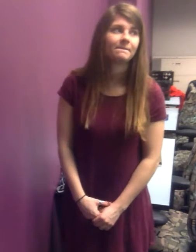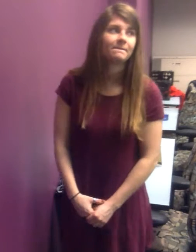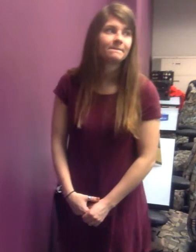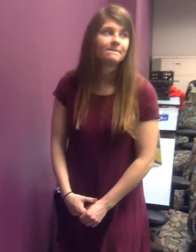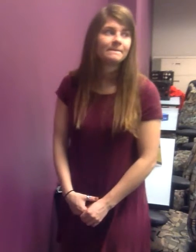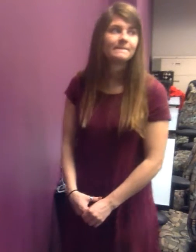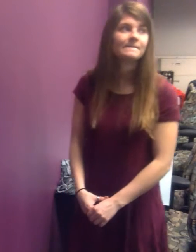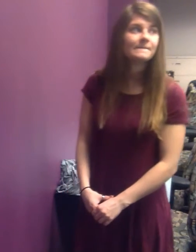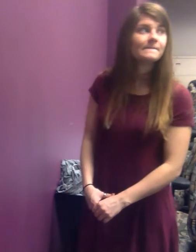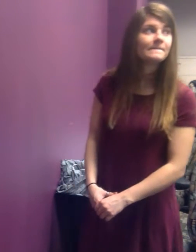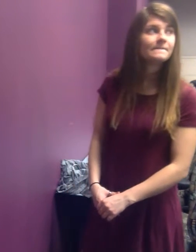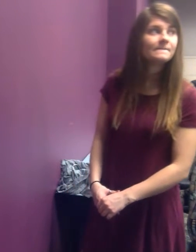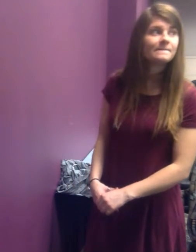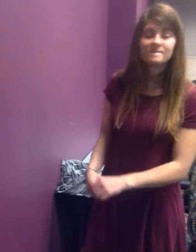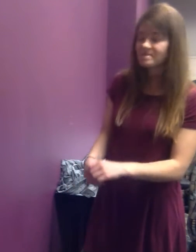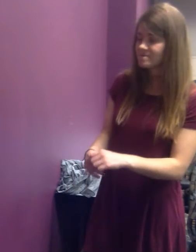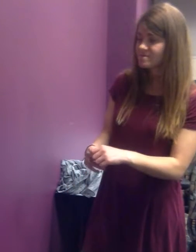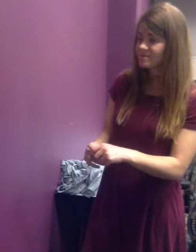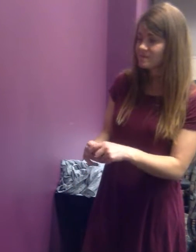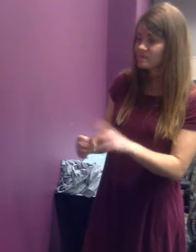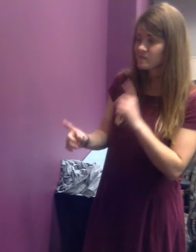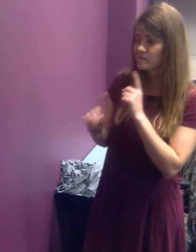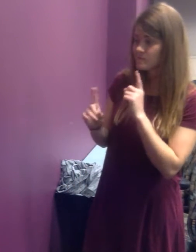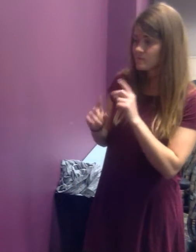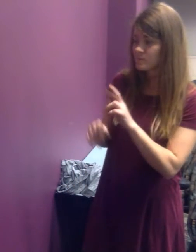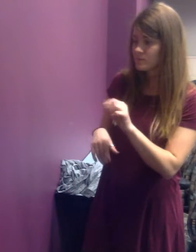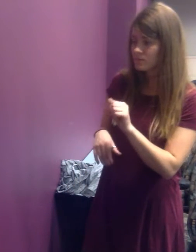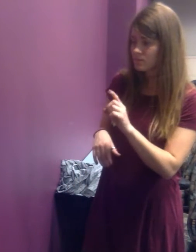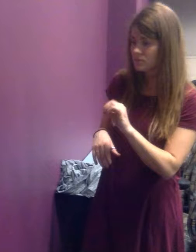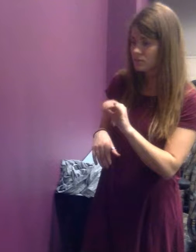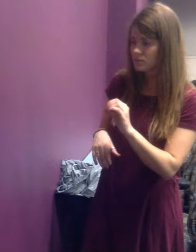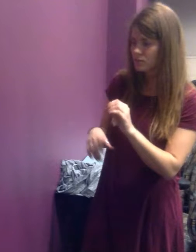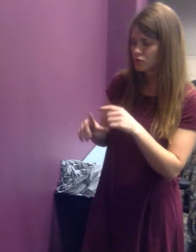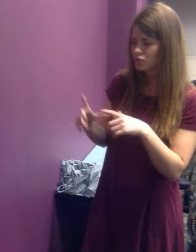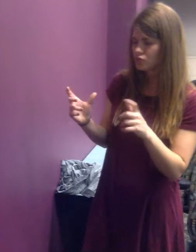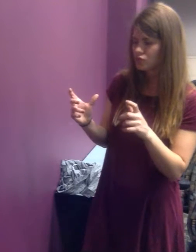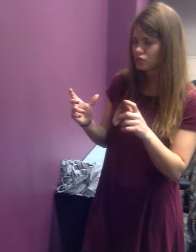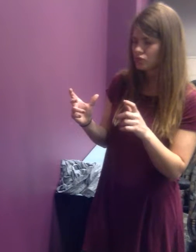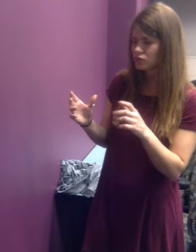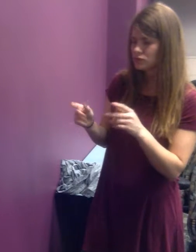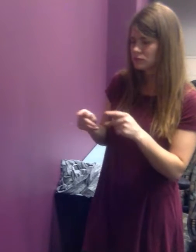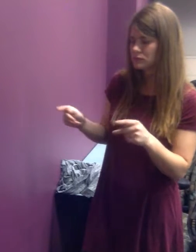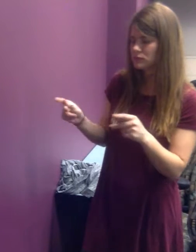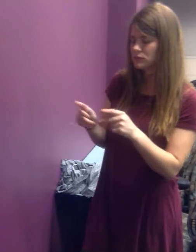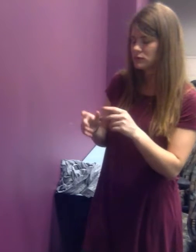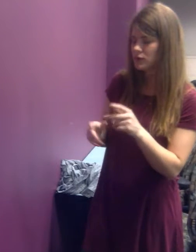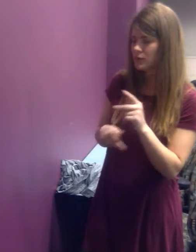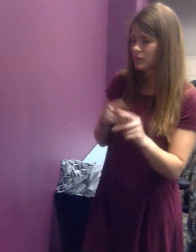voters. They were hearing. Inglis has left the reservation. He's over there somewhere with